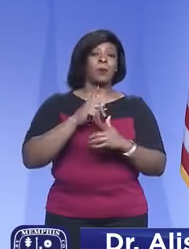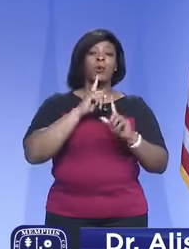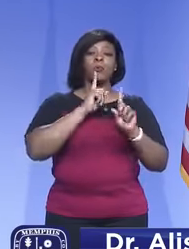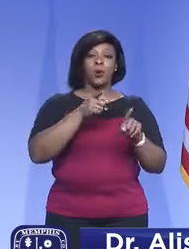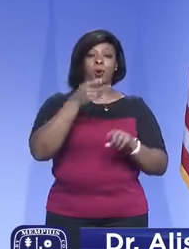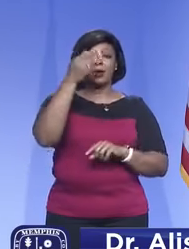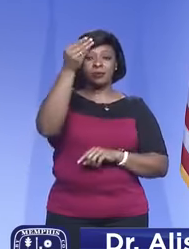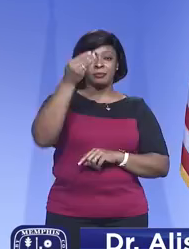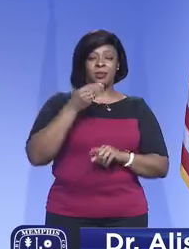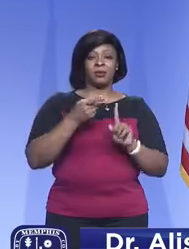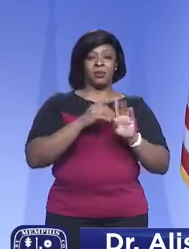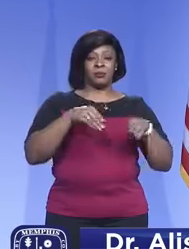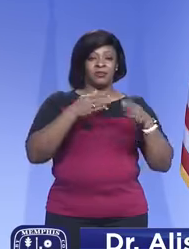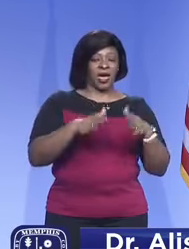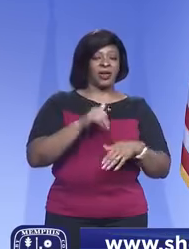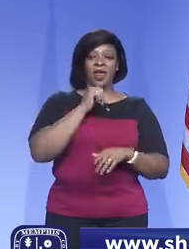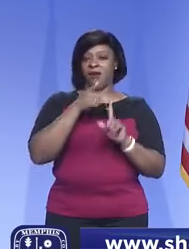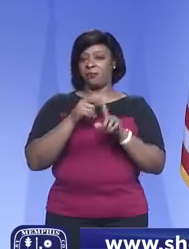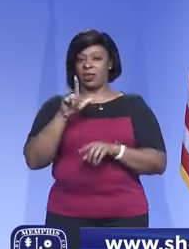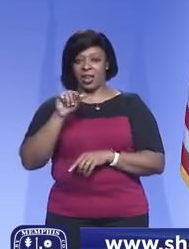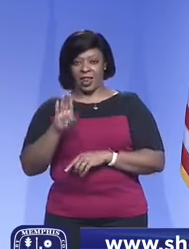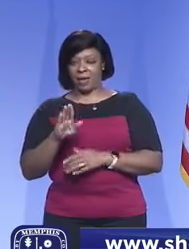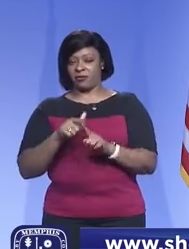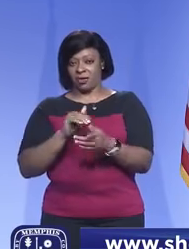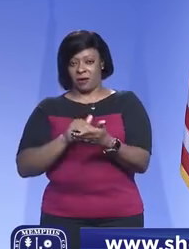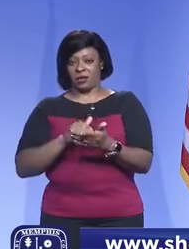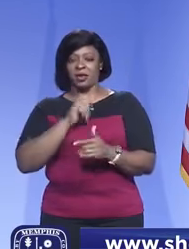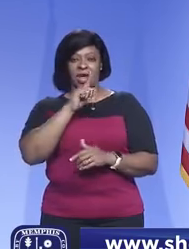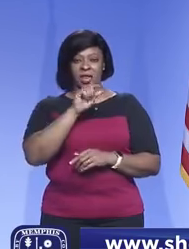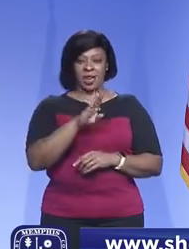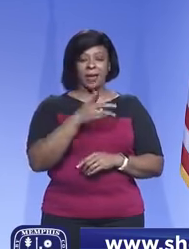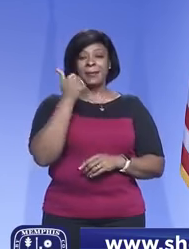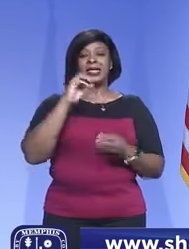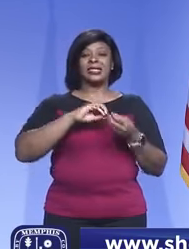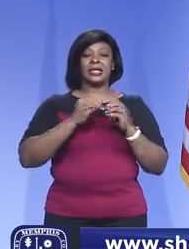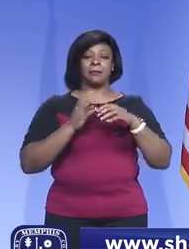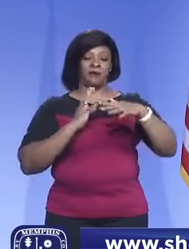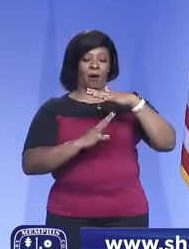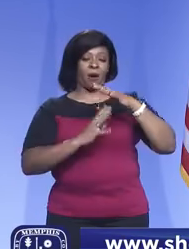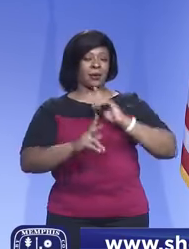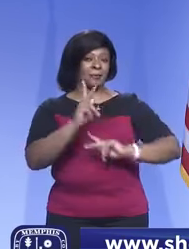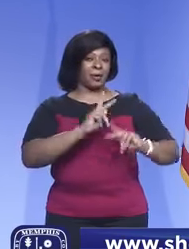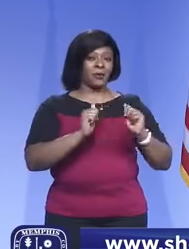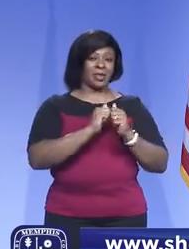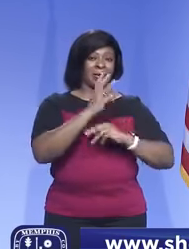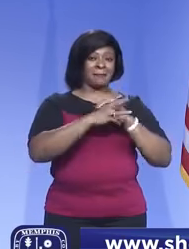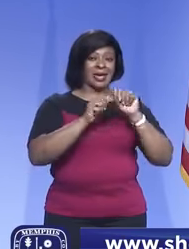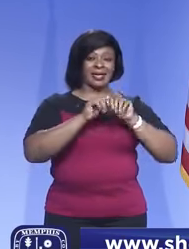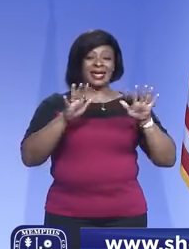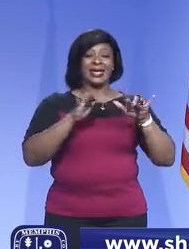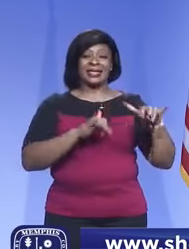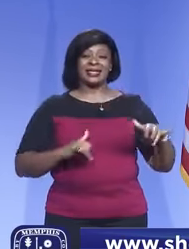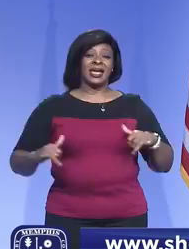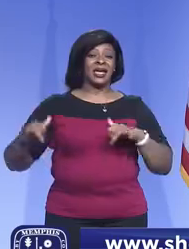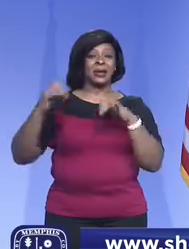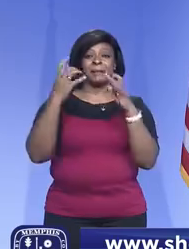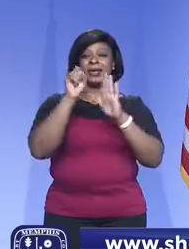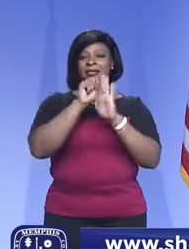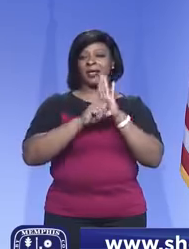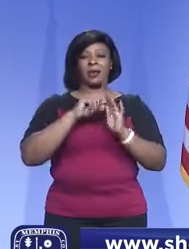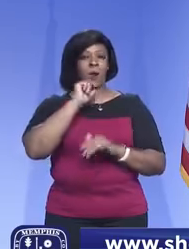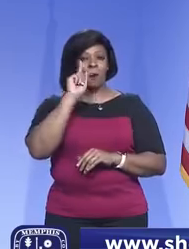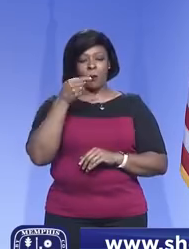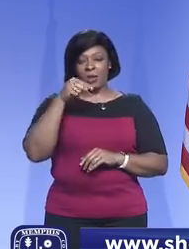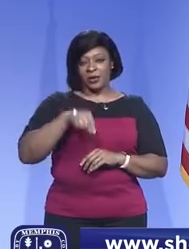comes from the provider, not the lab. But because of the volume with the pandemic, the standard in many states, not limited